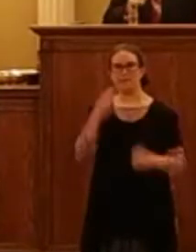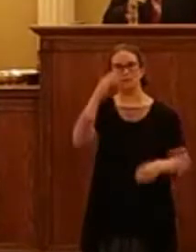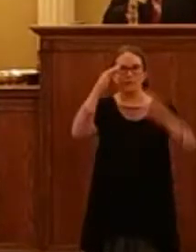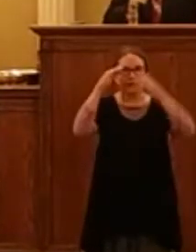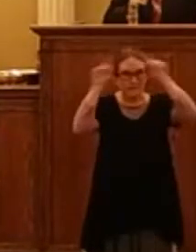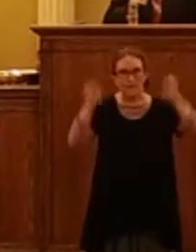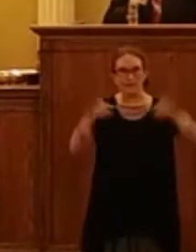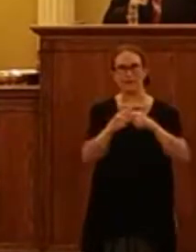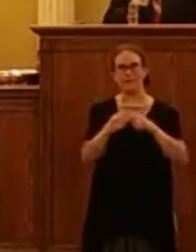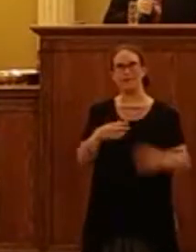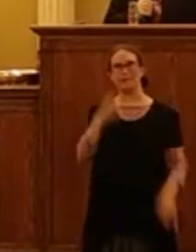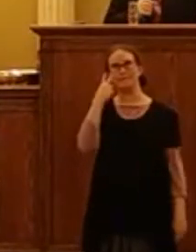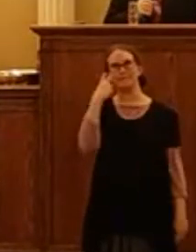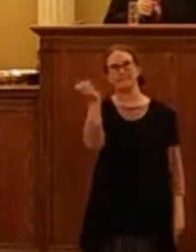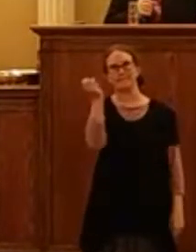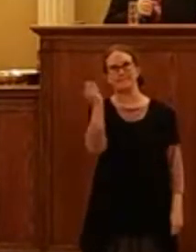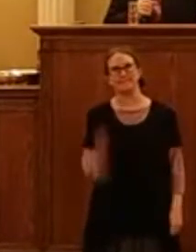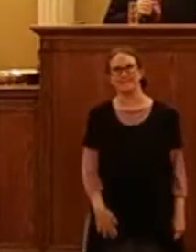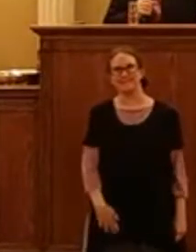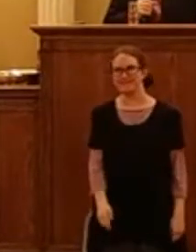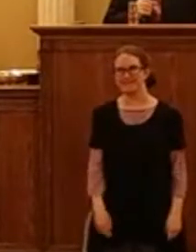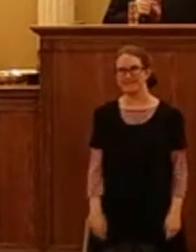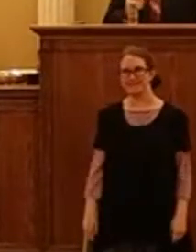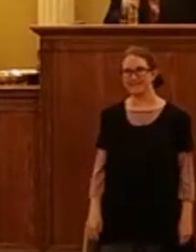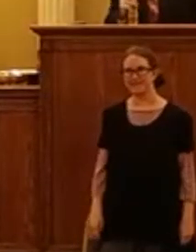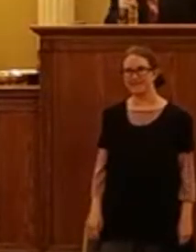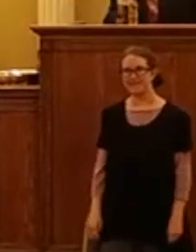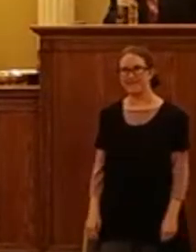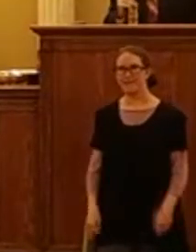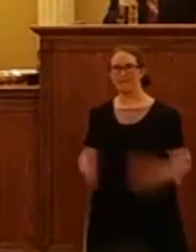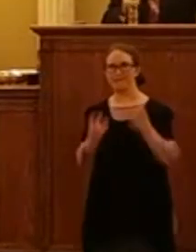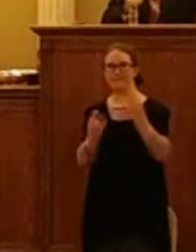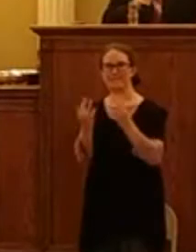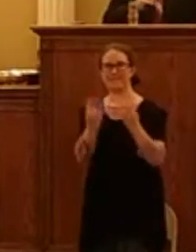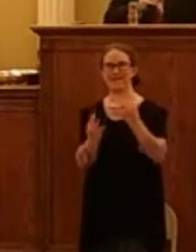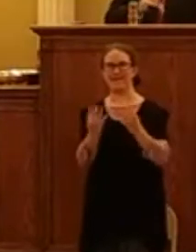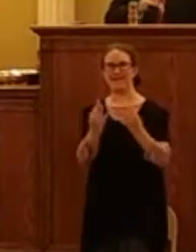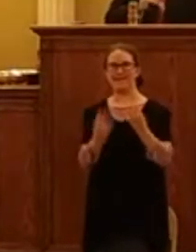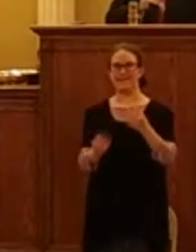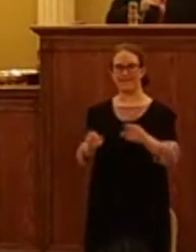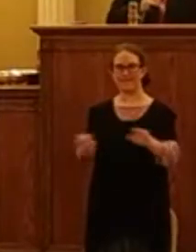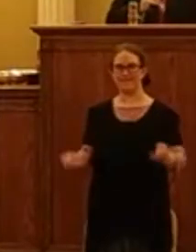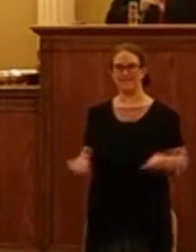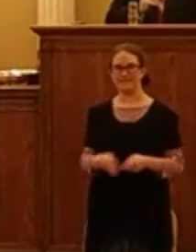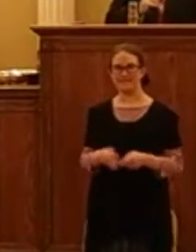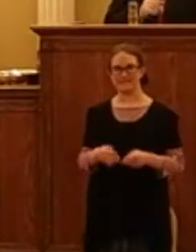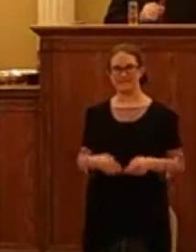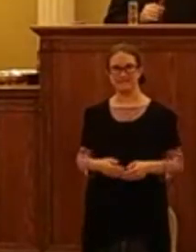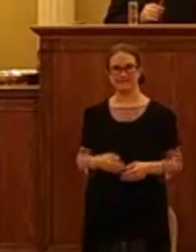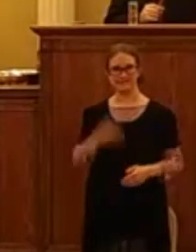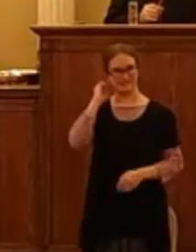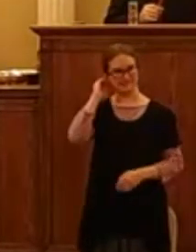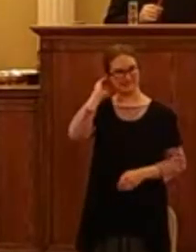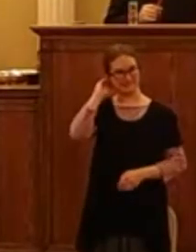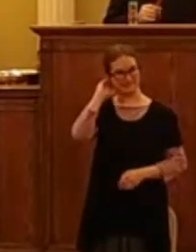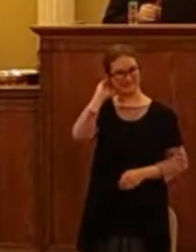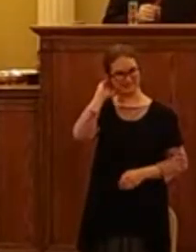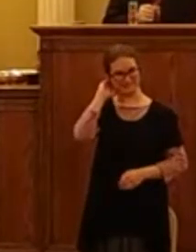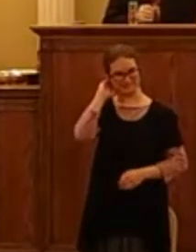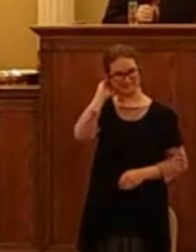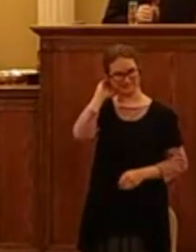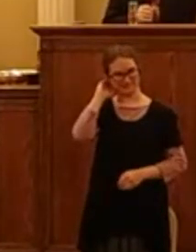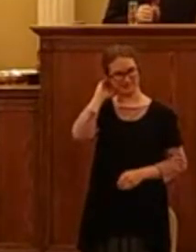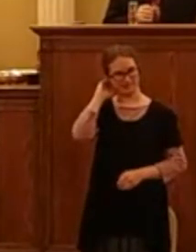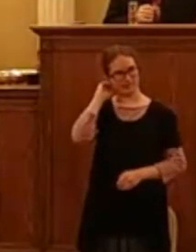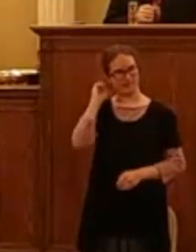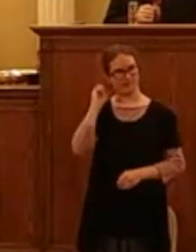window and enjoy it. Hallelujah. Well, you got the fire in the fireplace. Look out the window and enjoy the snow. Hallelujah. Amen.